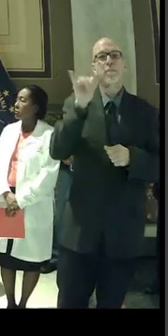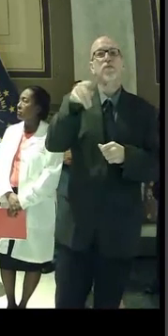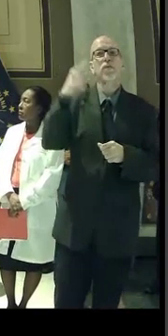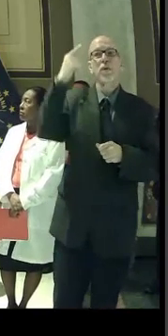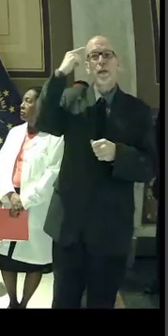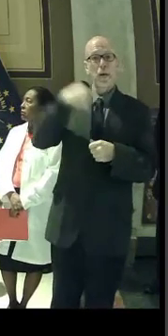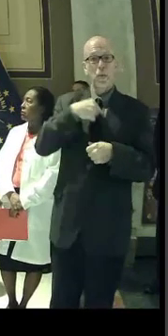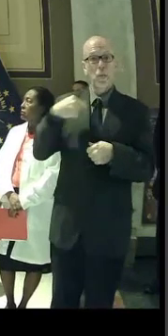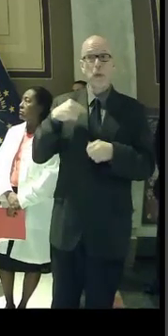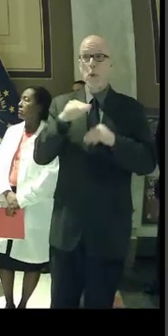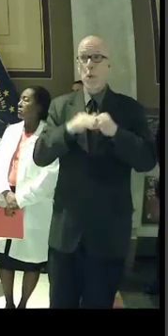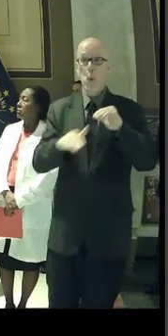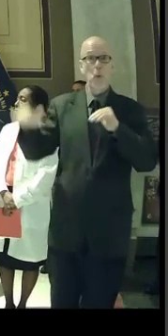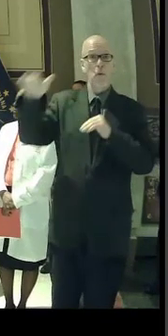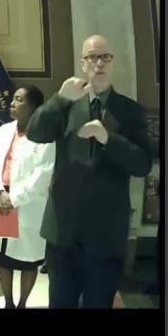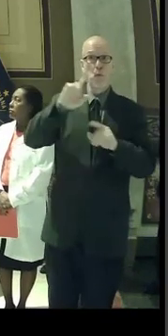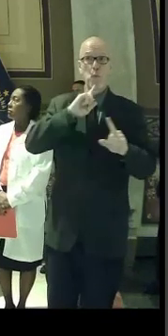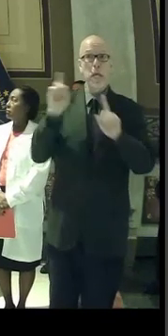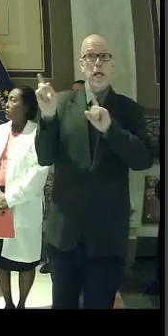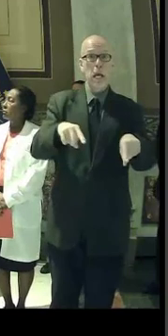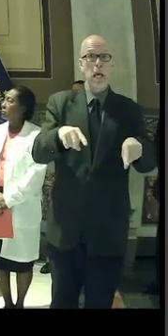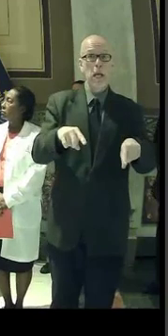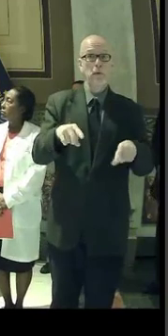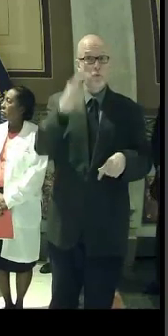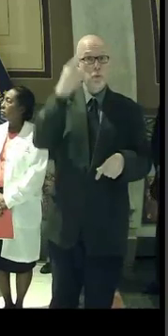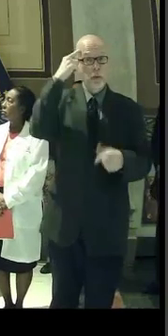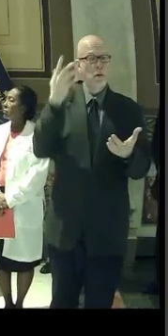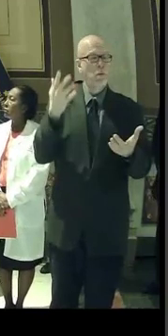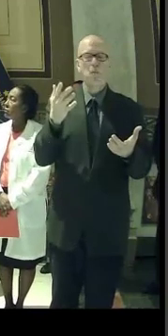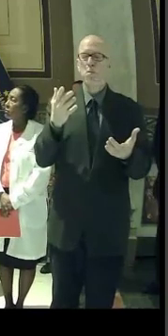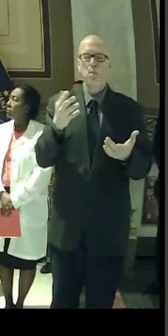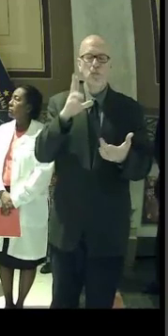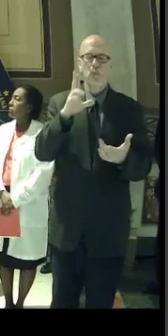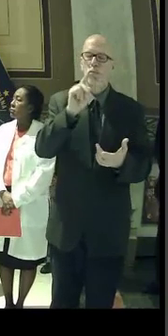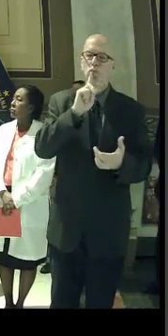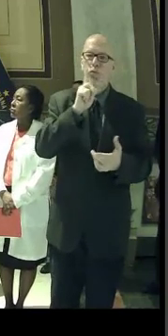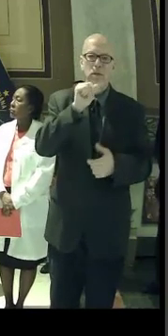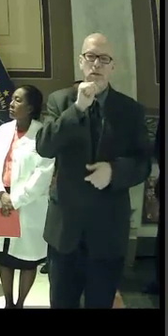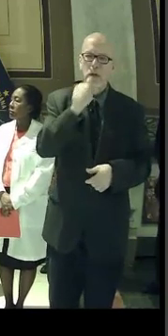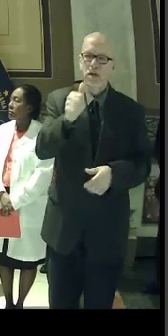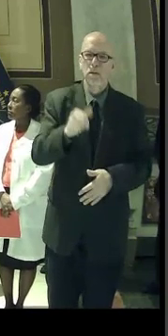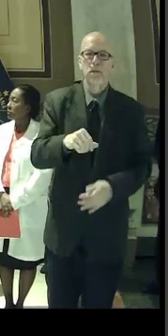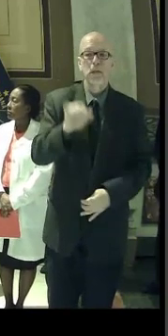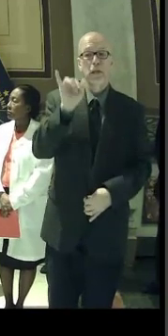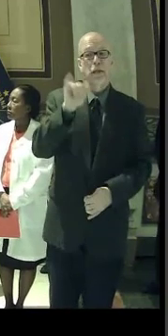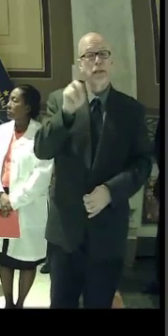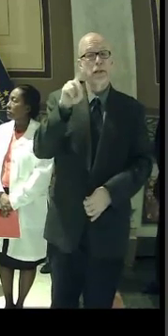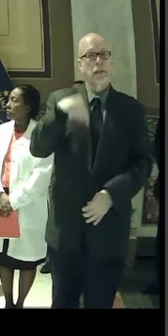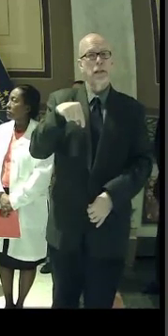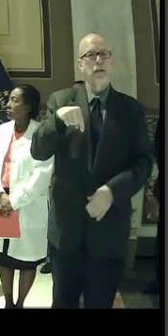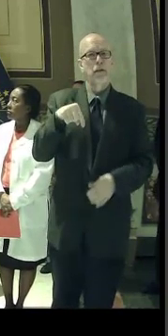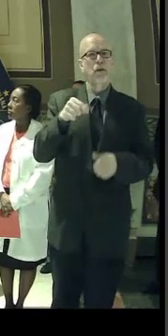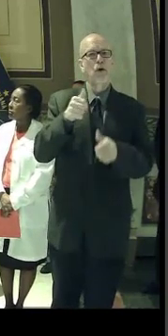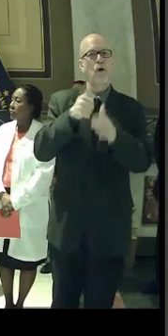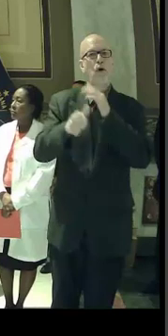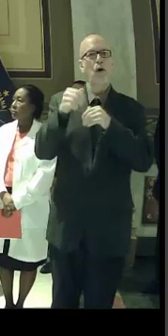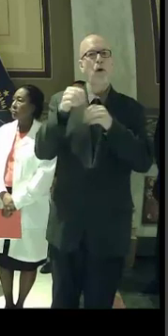be overreacting, I can assure you that we are not. Indiana is under a public